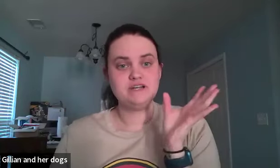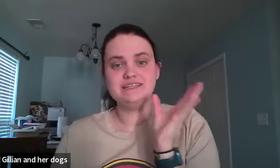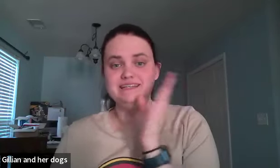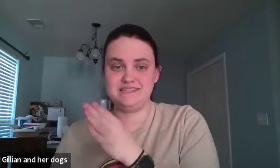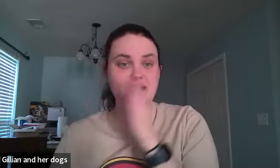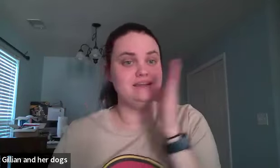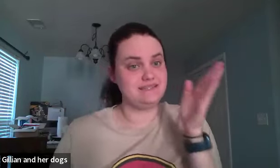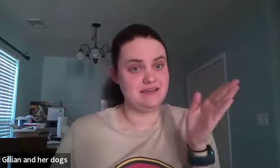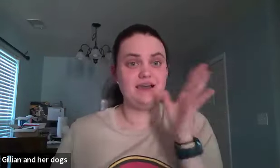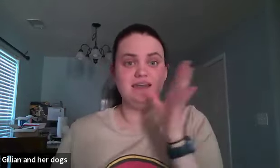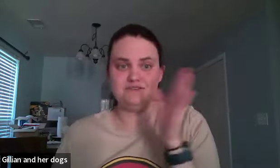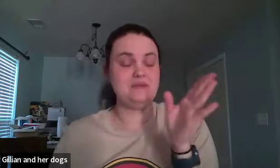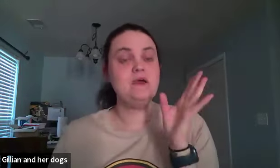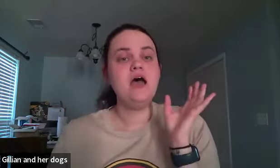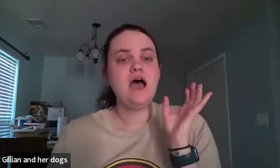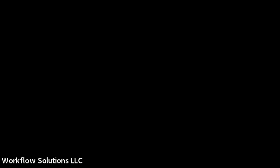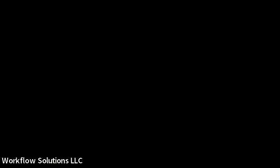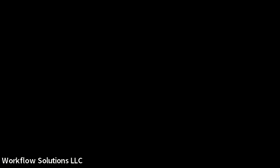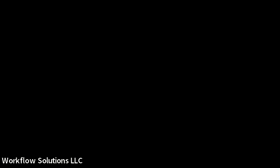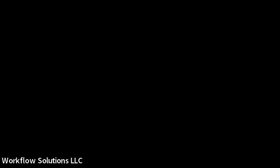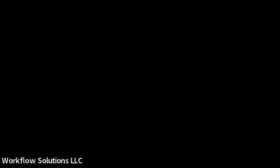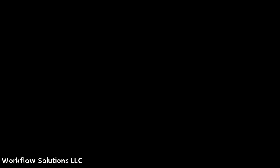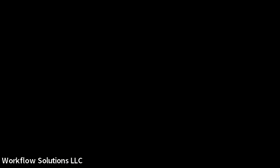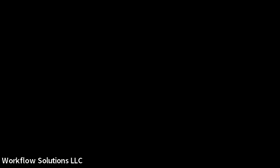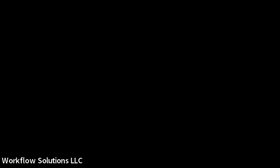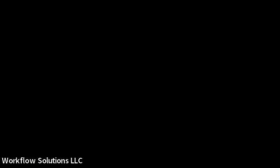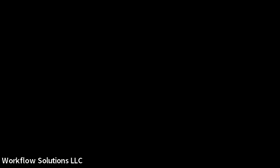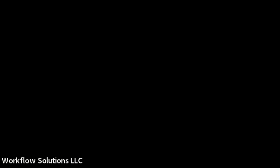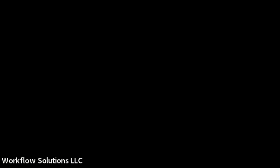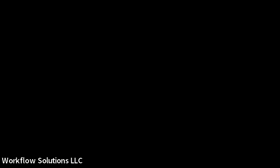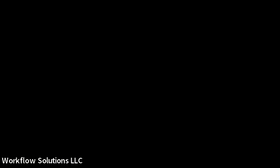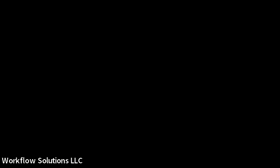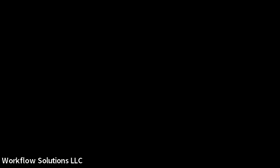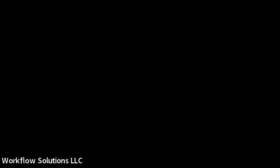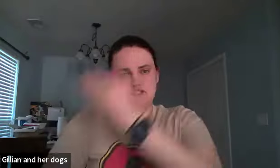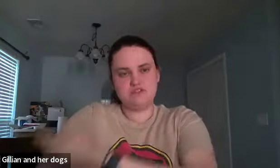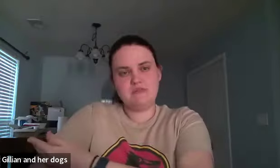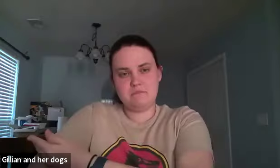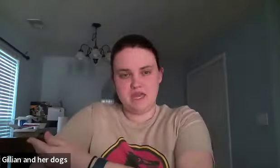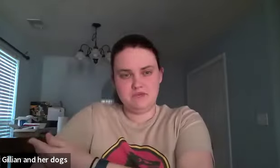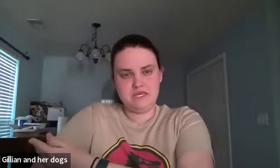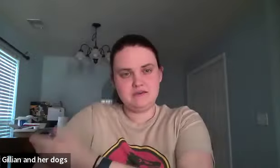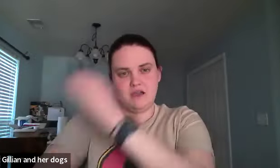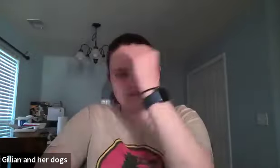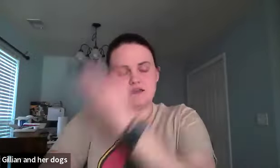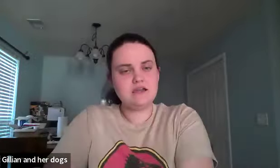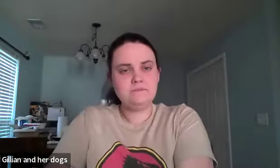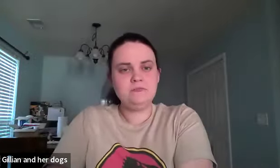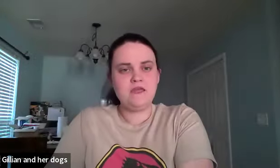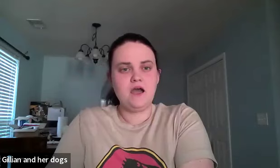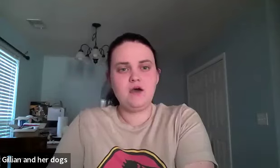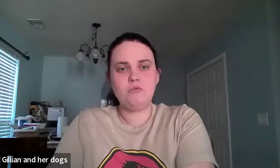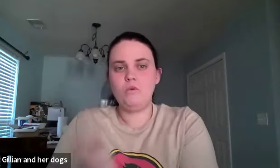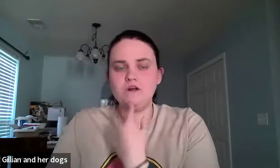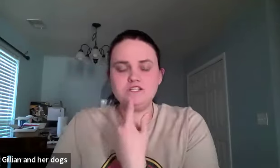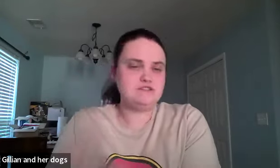trying to say design, decide everything. How you would assign age, because even though you're still doing that baby kind of sign, once you